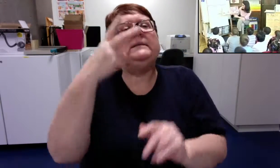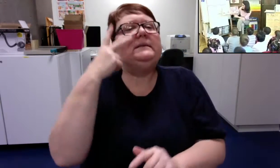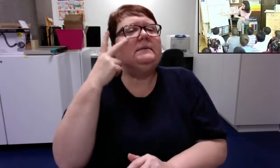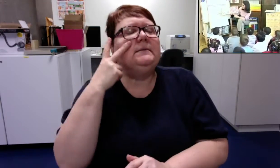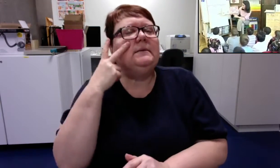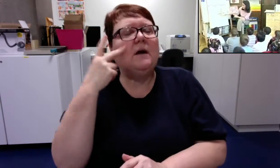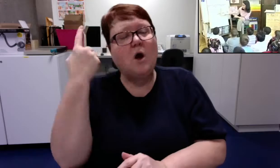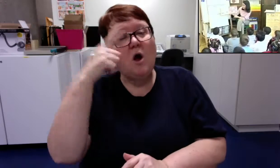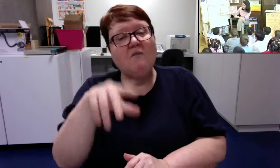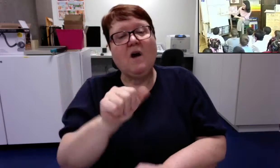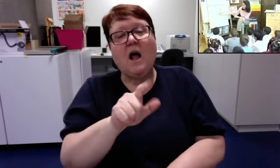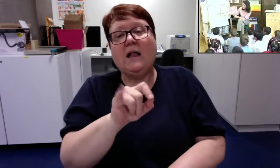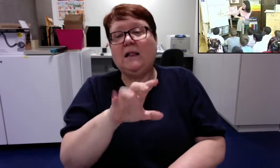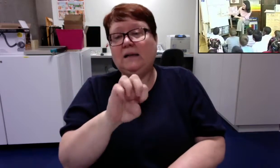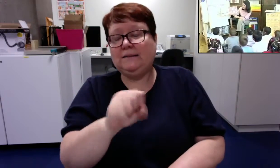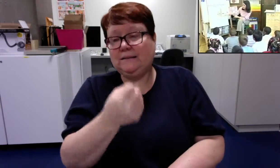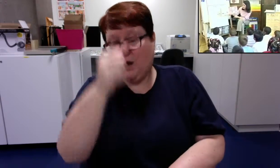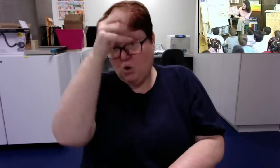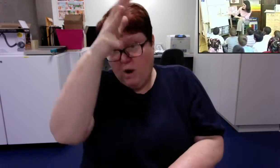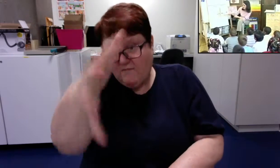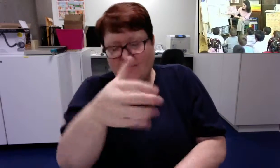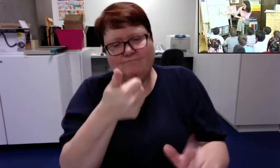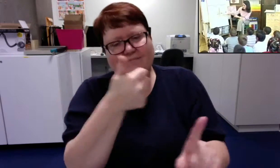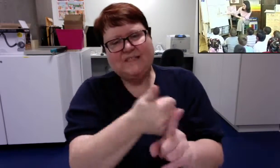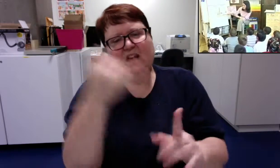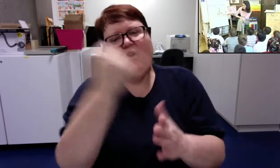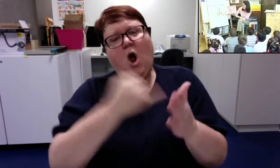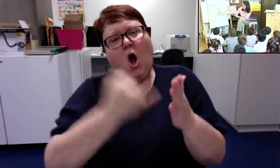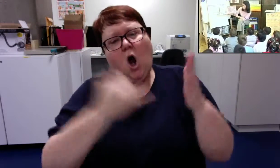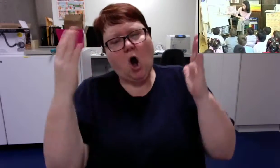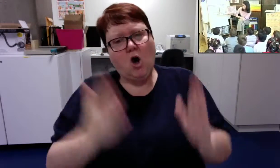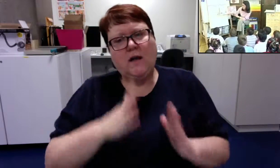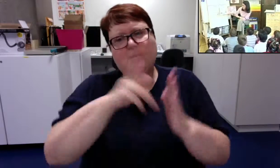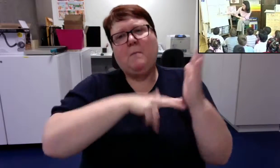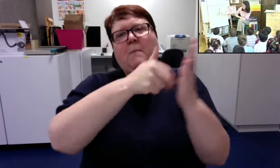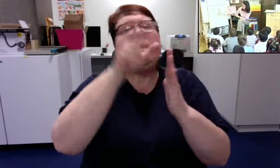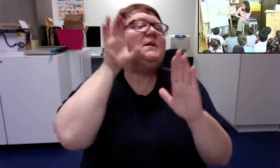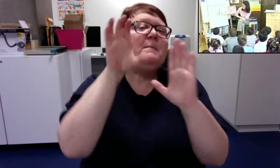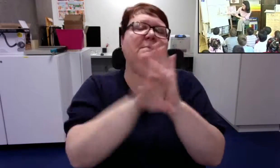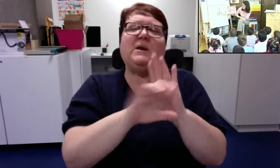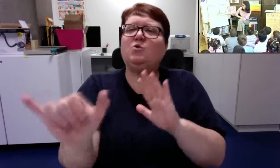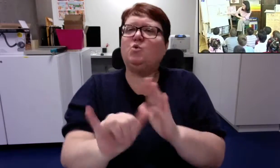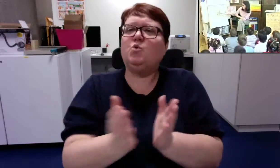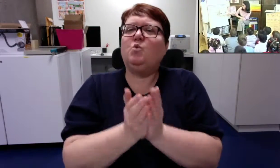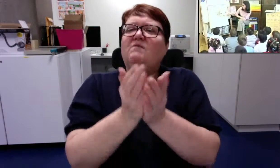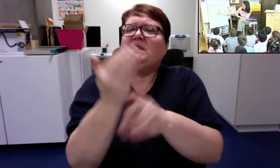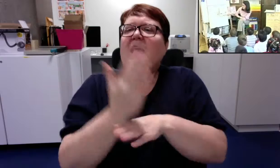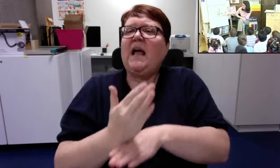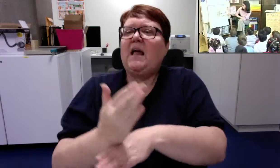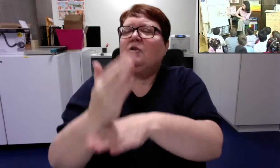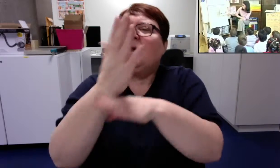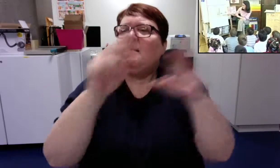For Alice's grandfather was an artist. He painted pictures, too, of sailing ships and